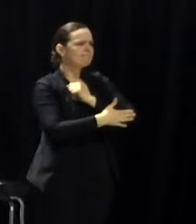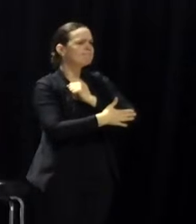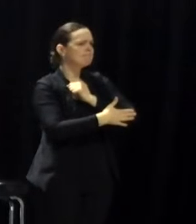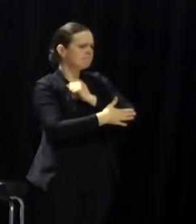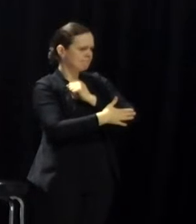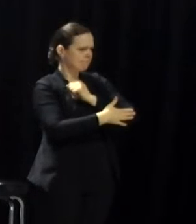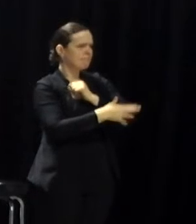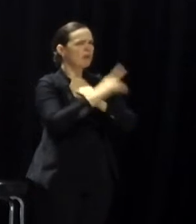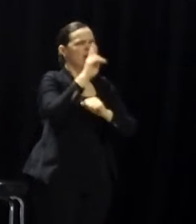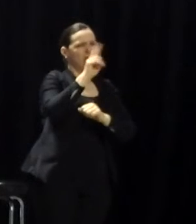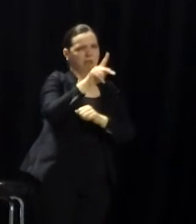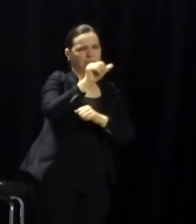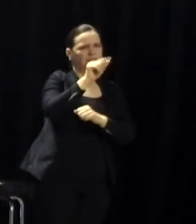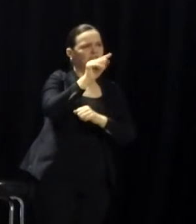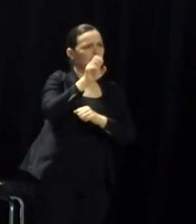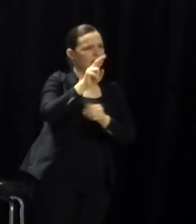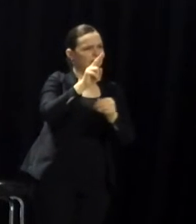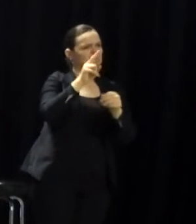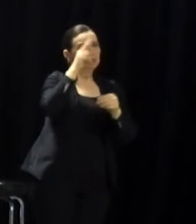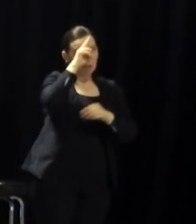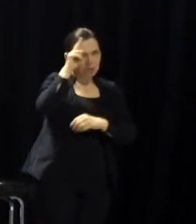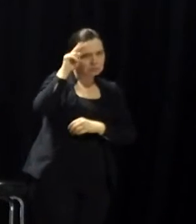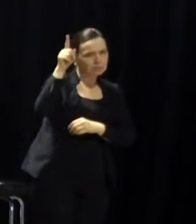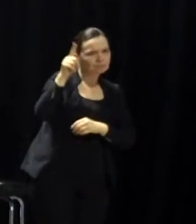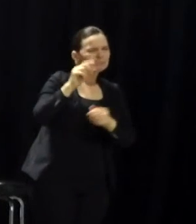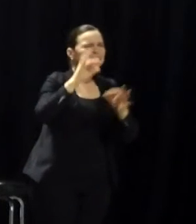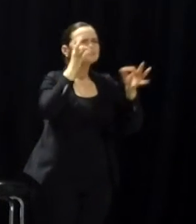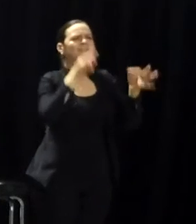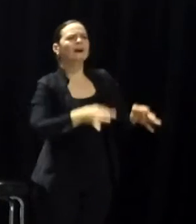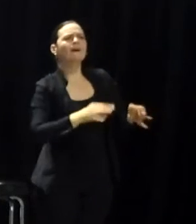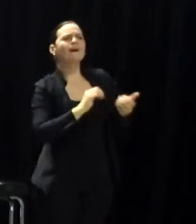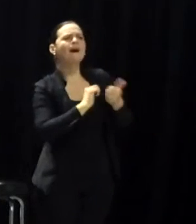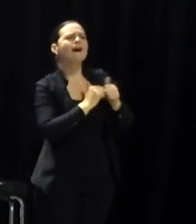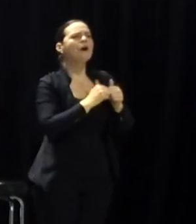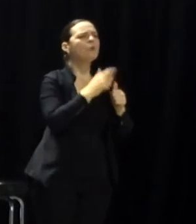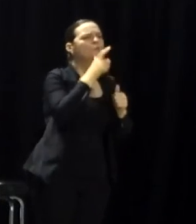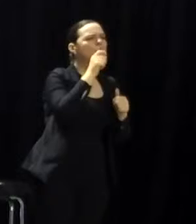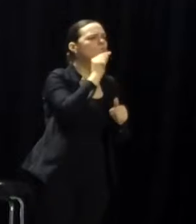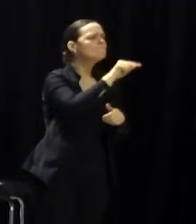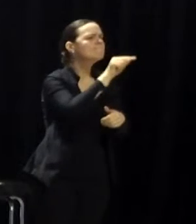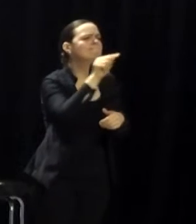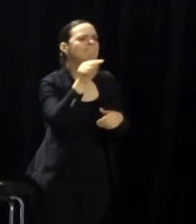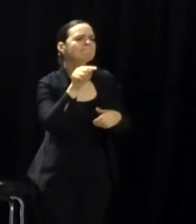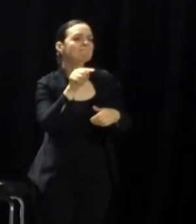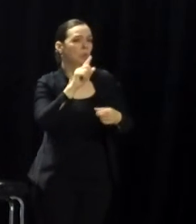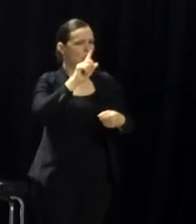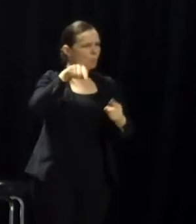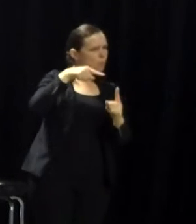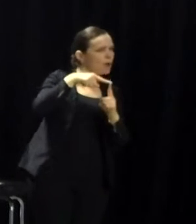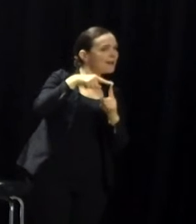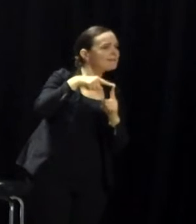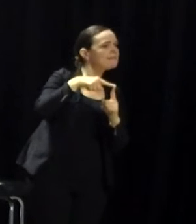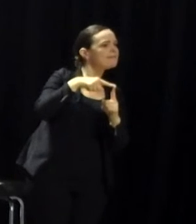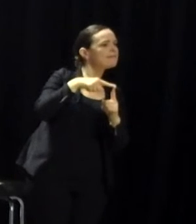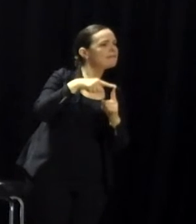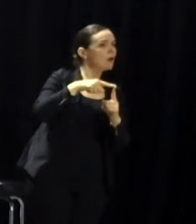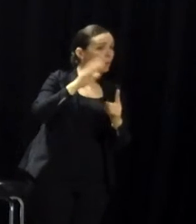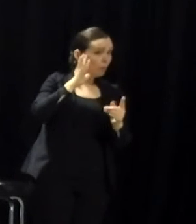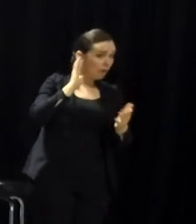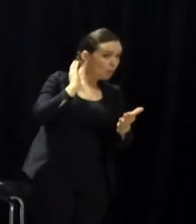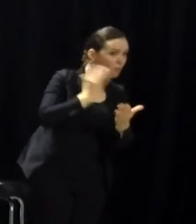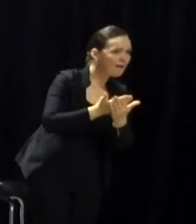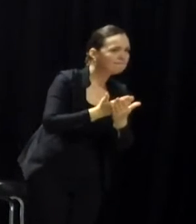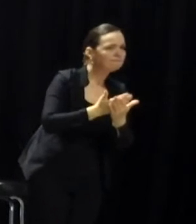gets vaccinating. They do the who. The when is always when the vaccine is available. And